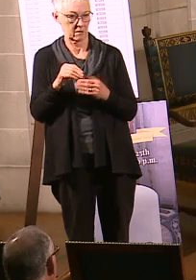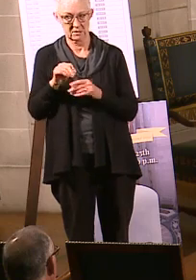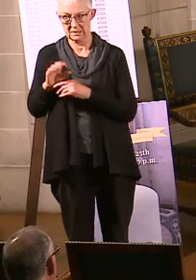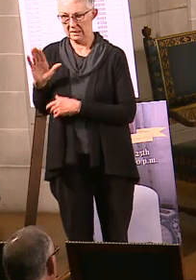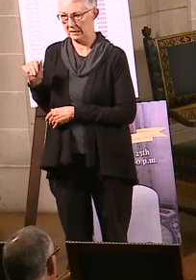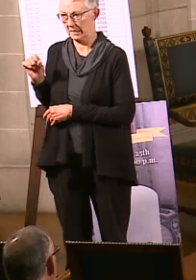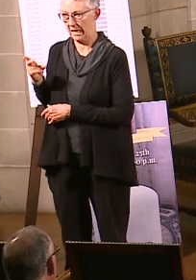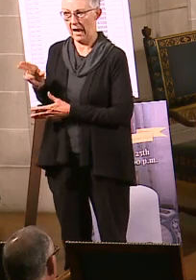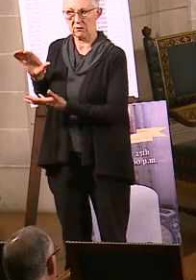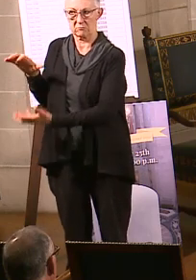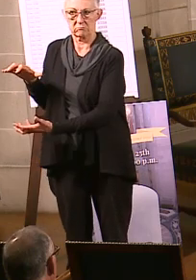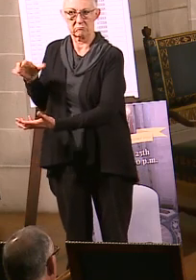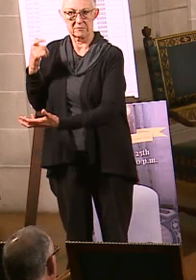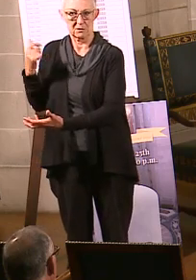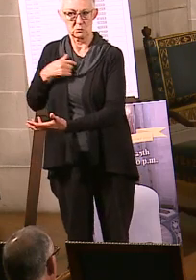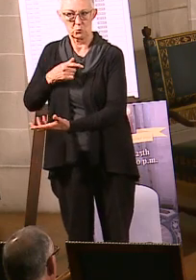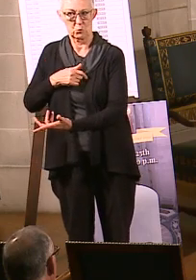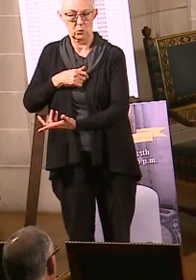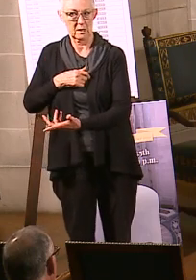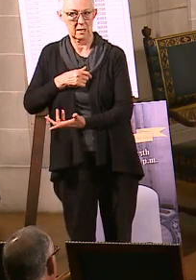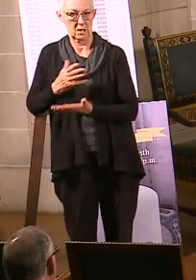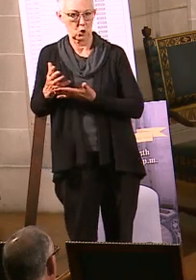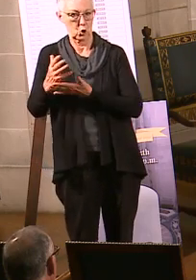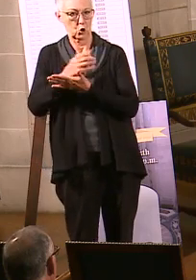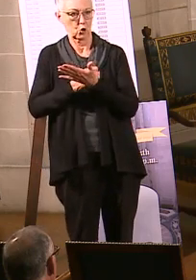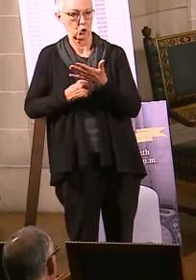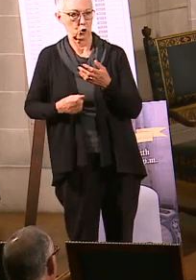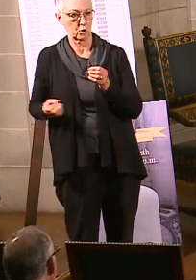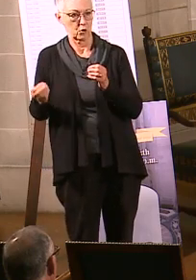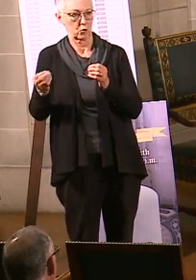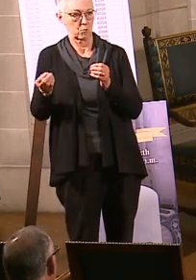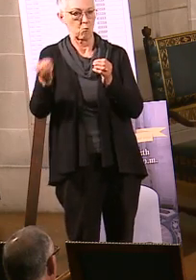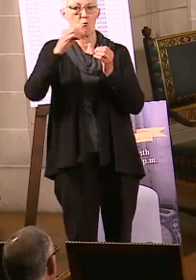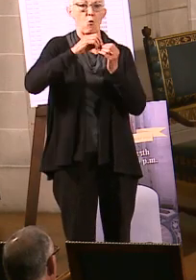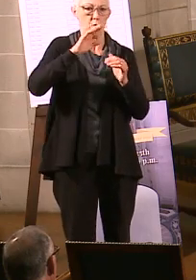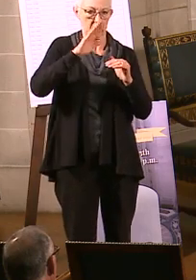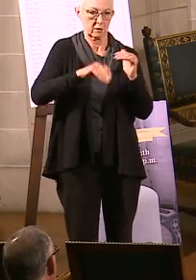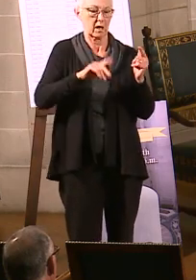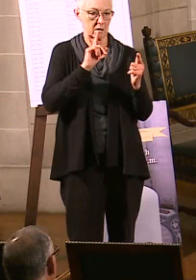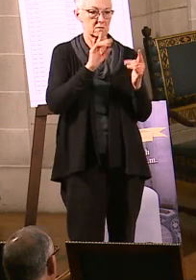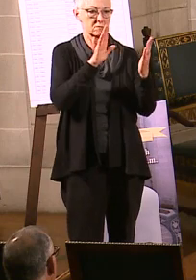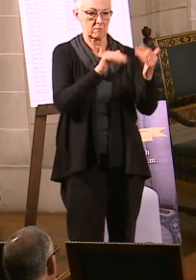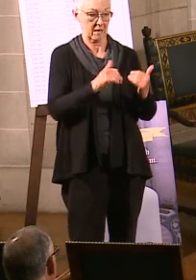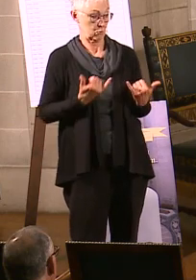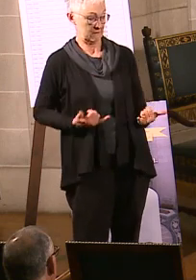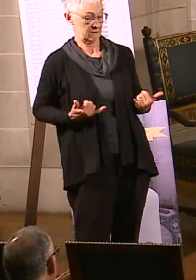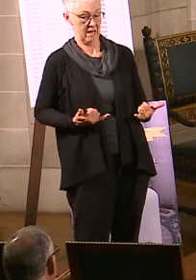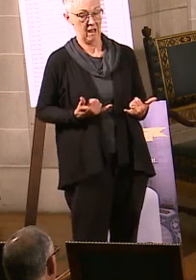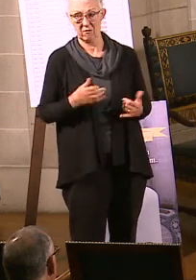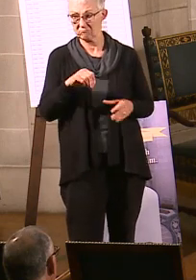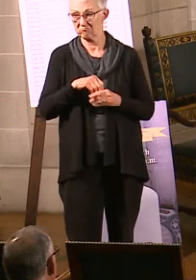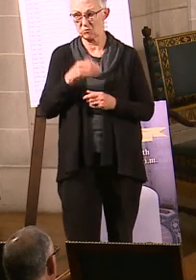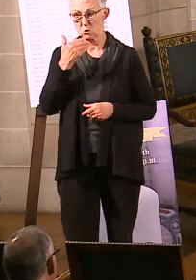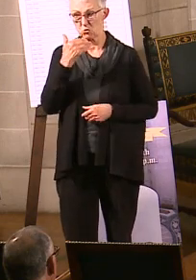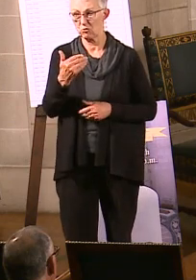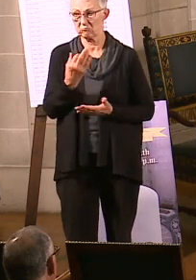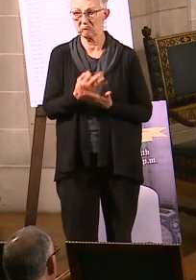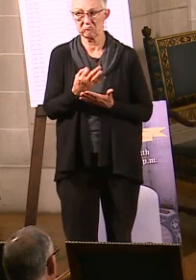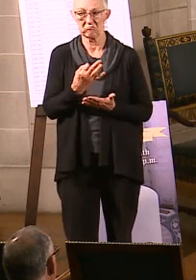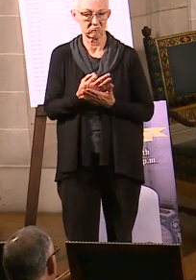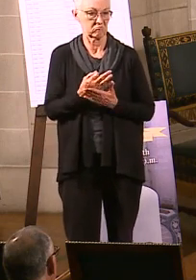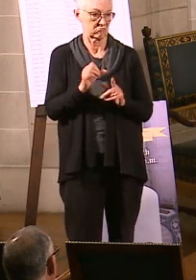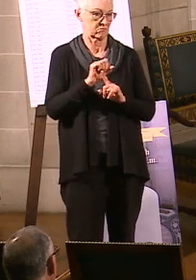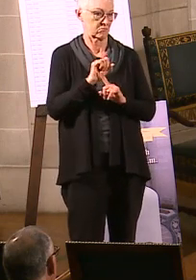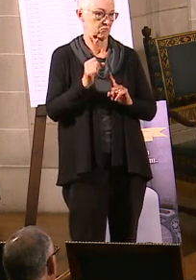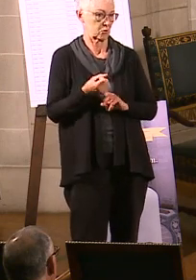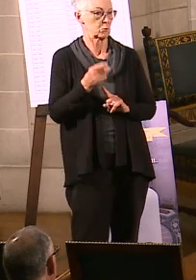our forecast. So, in part because we were running ahead of our forecast. So we're in a very strong financial position. So we want to see exactly what's going